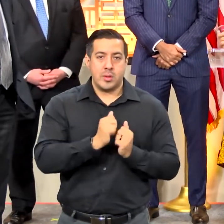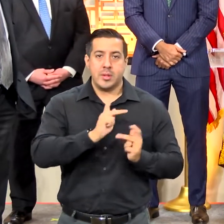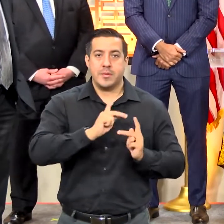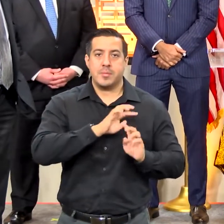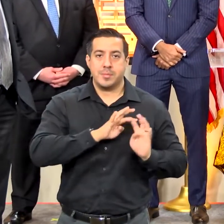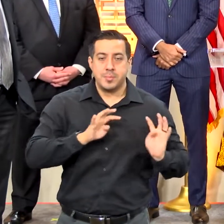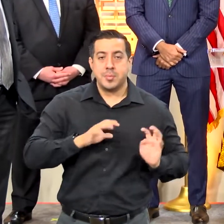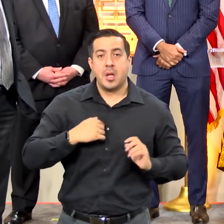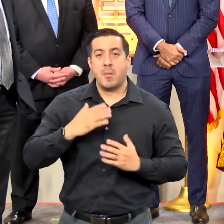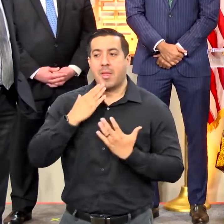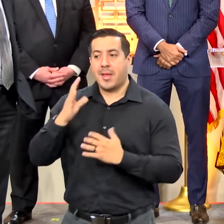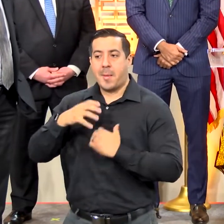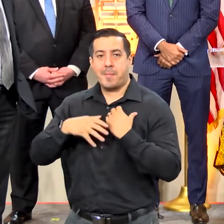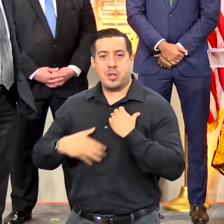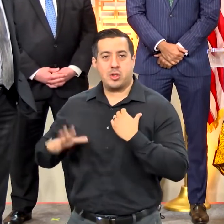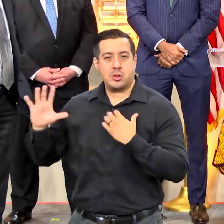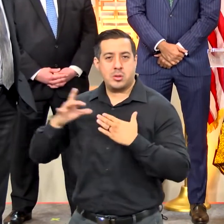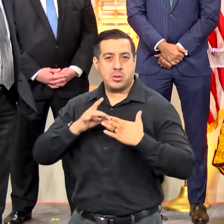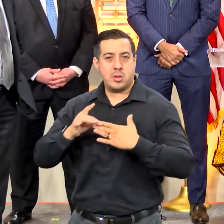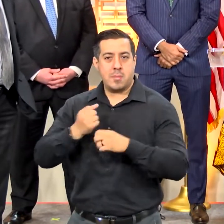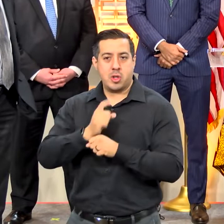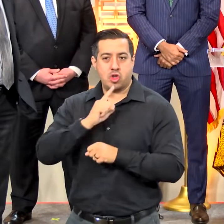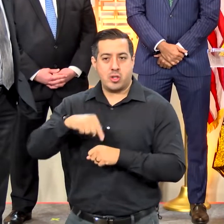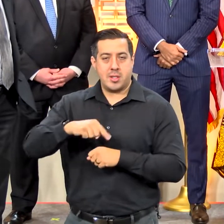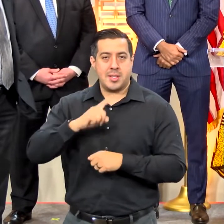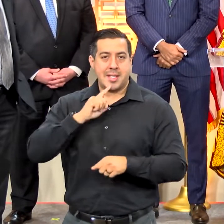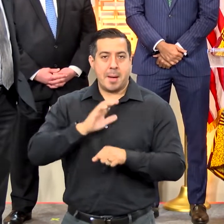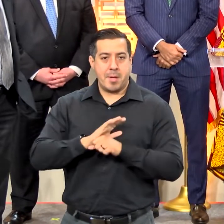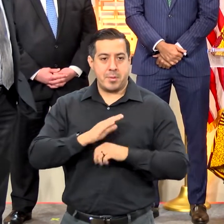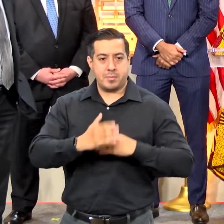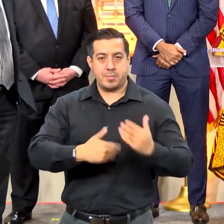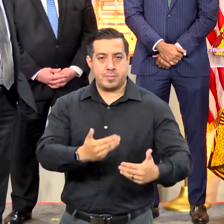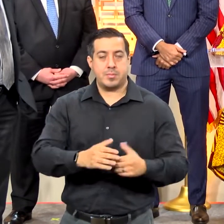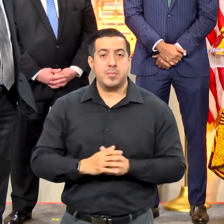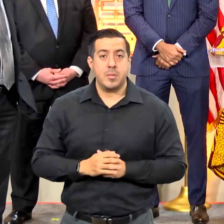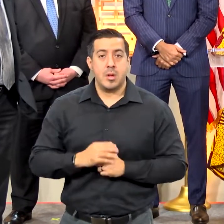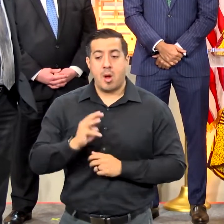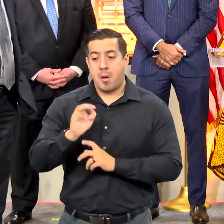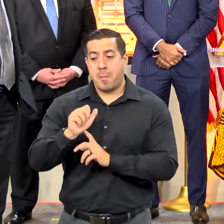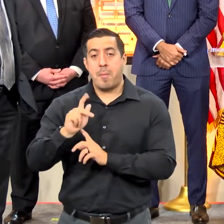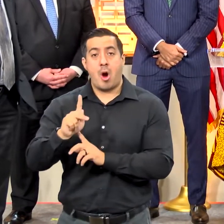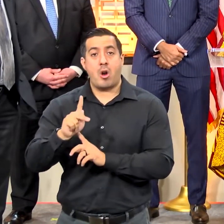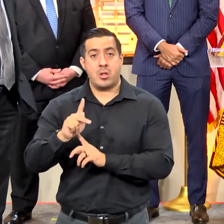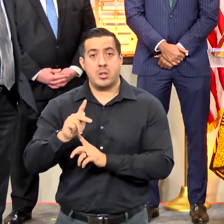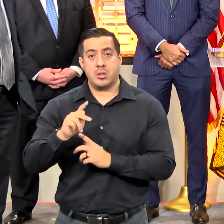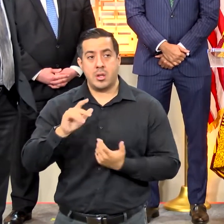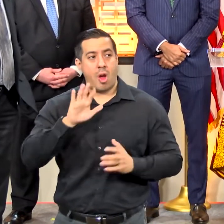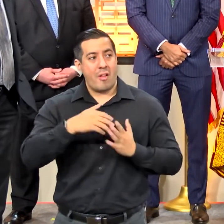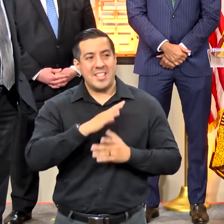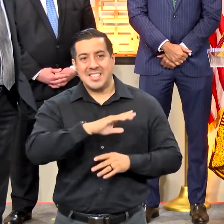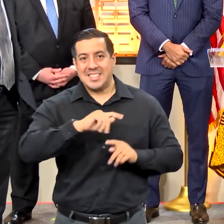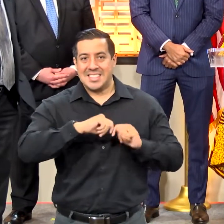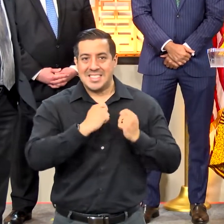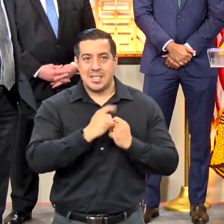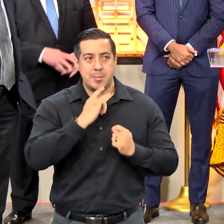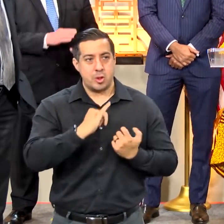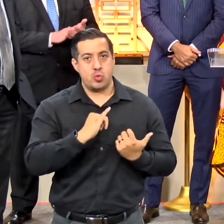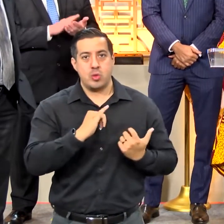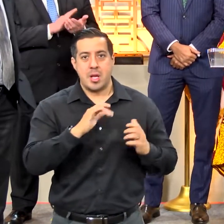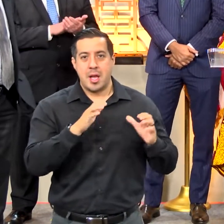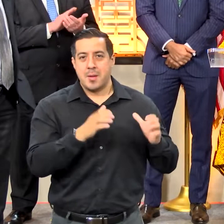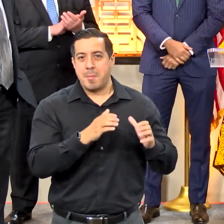you, Mayor Turner, for your leadership in making sure that this is a commitment. And thank Mark Eichenbaum's team of 1 and 1. I think it's a small